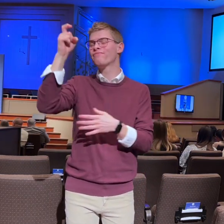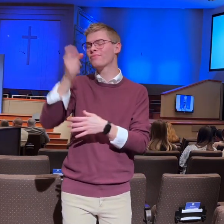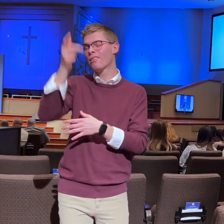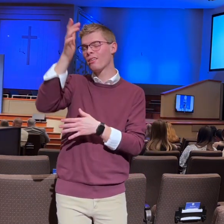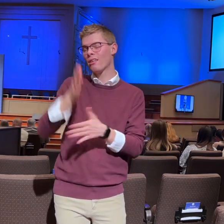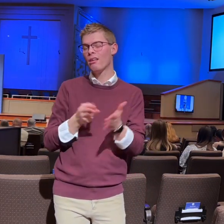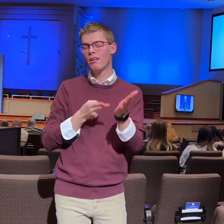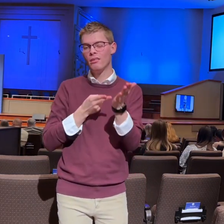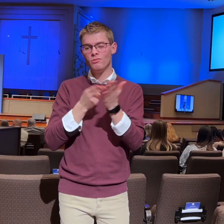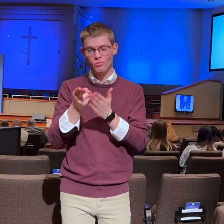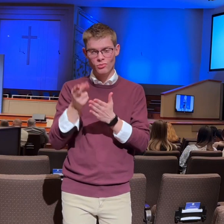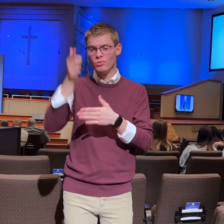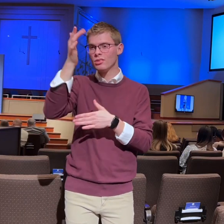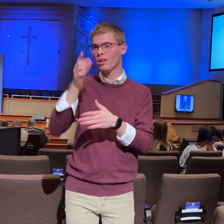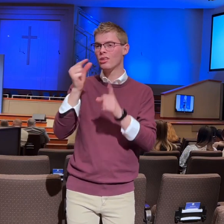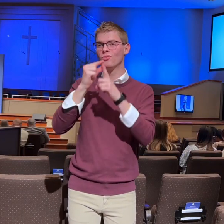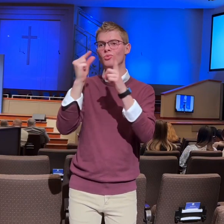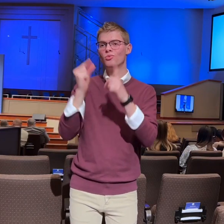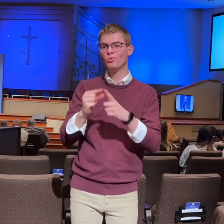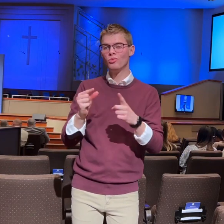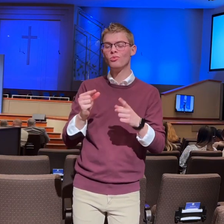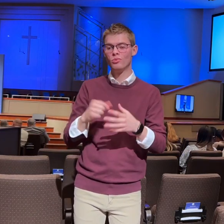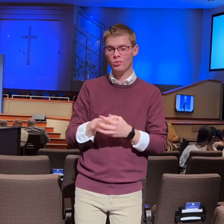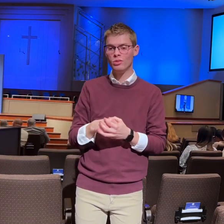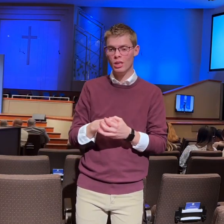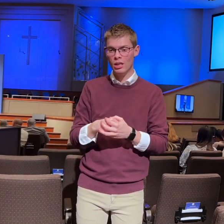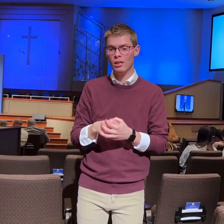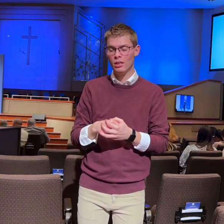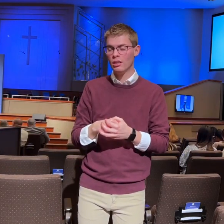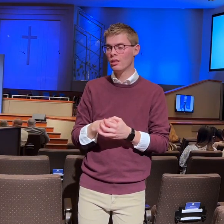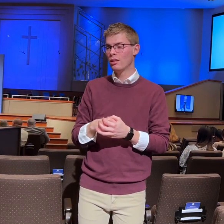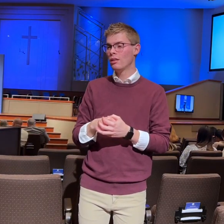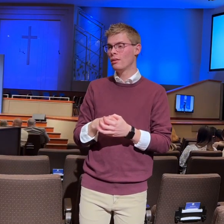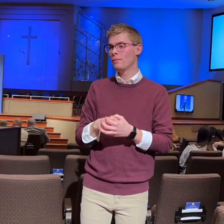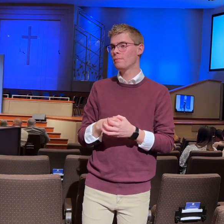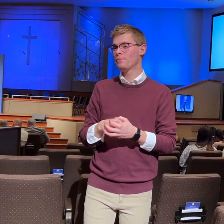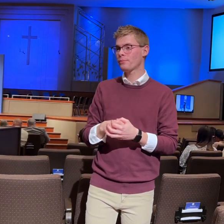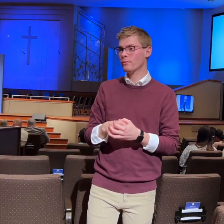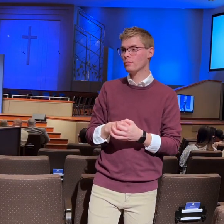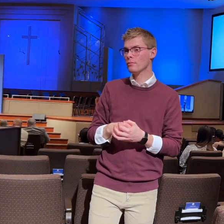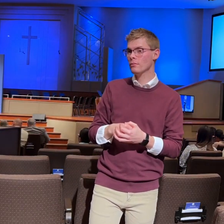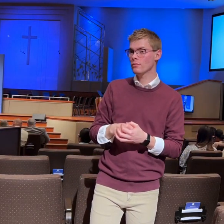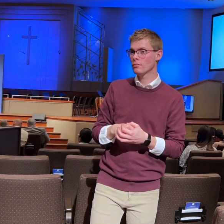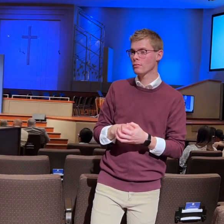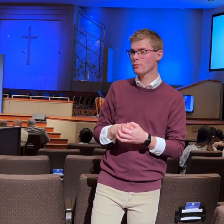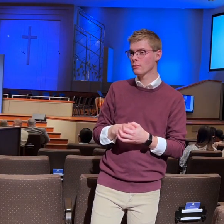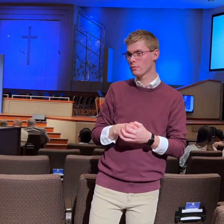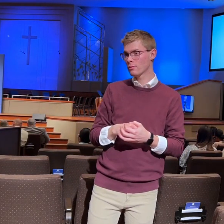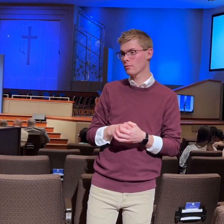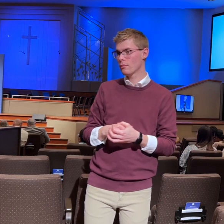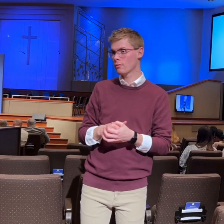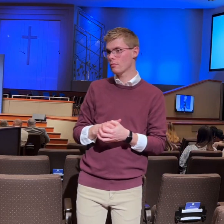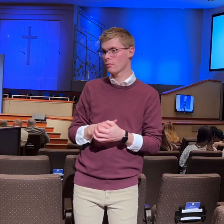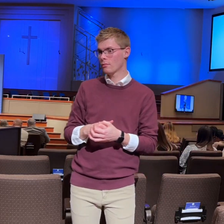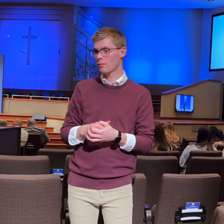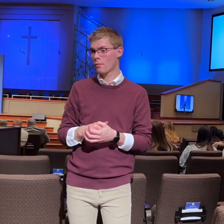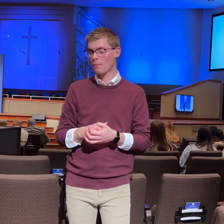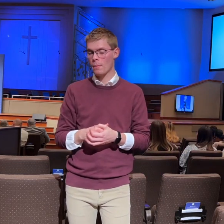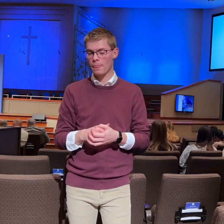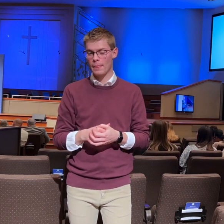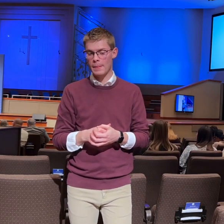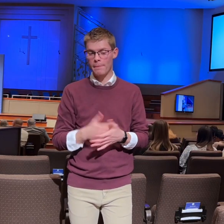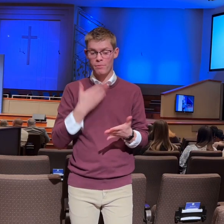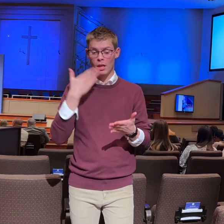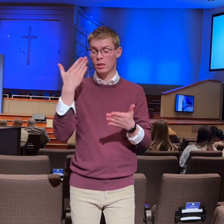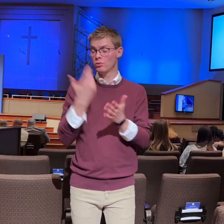God. And so here he speaks of the words of faith and of good doctrine. Now listen, good preaching